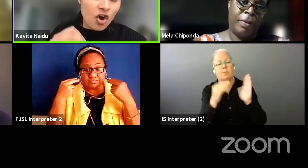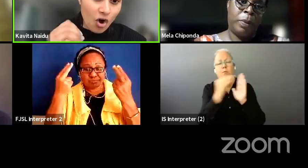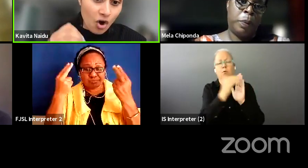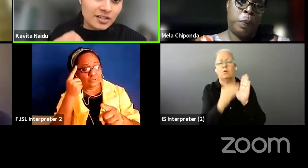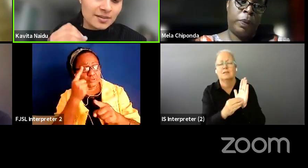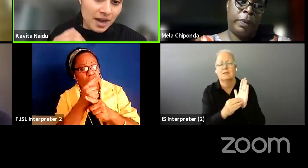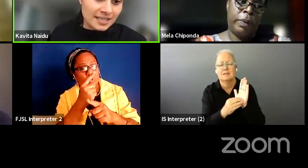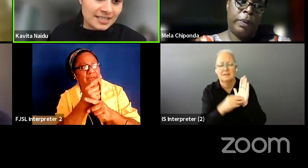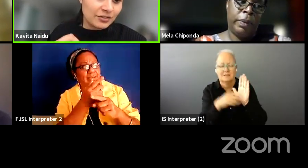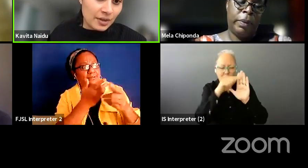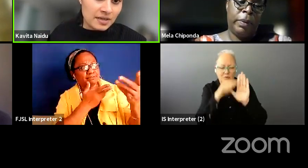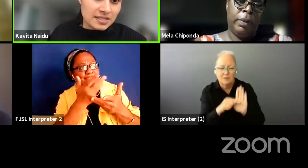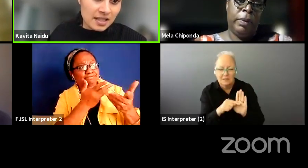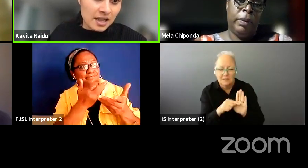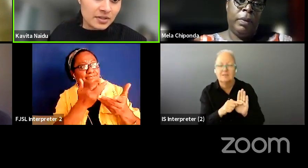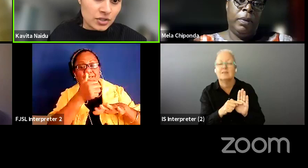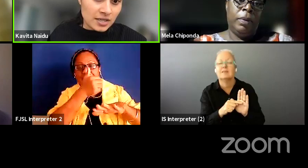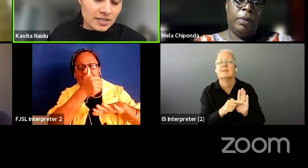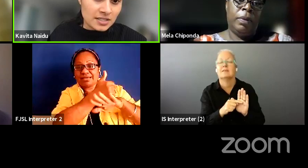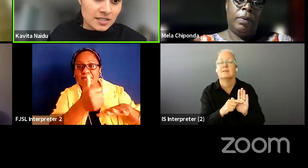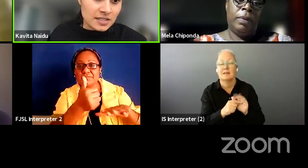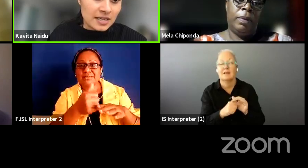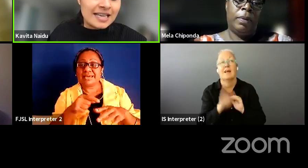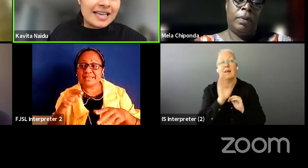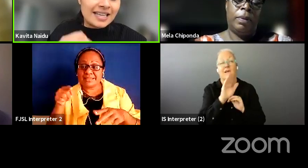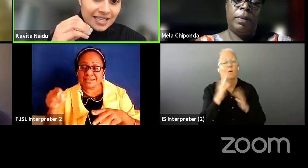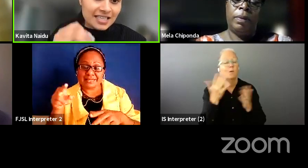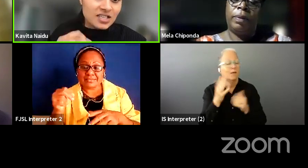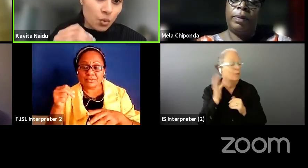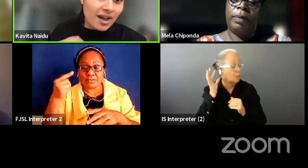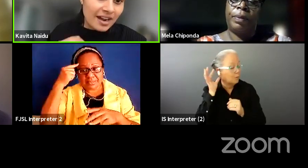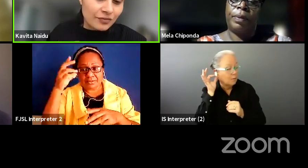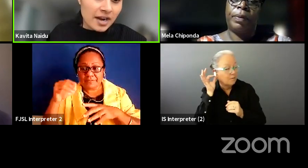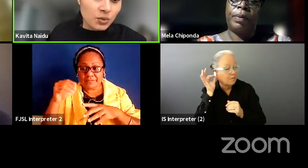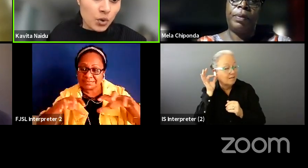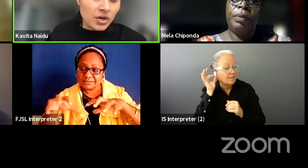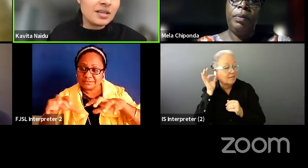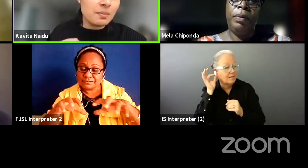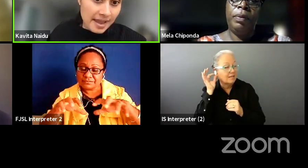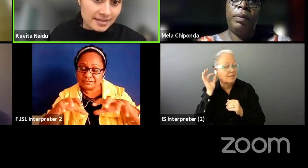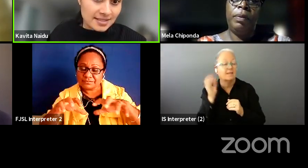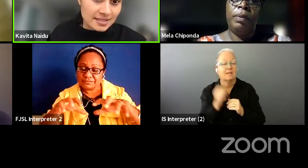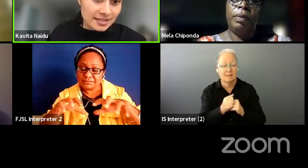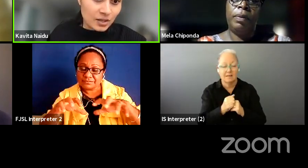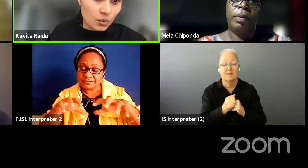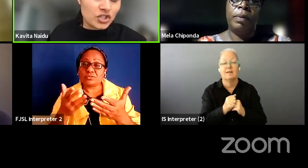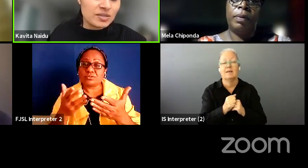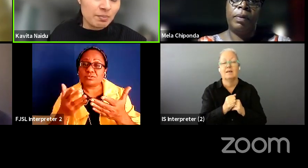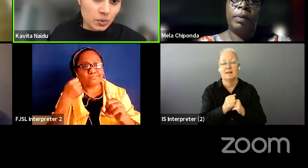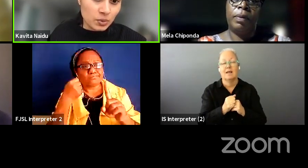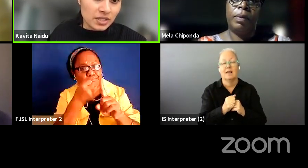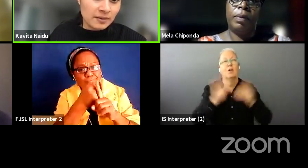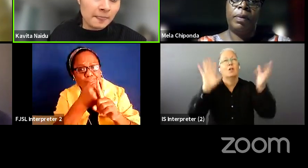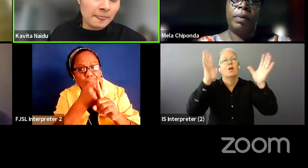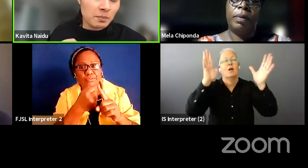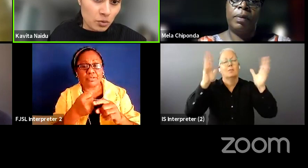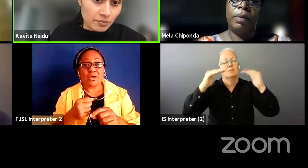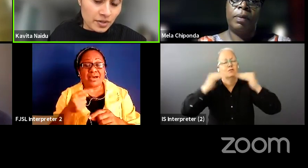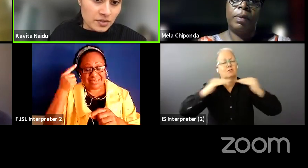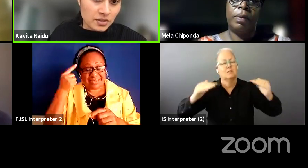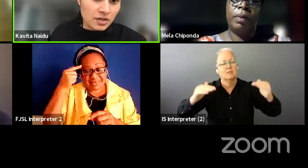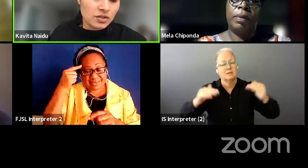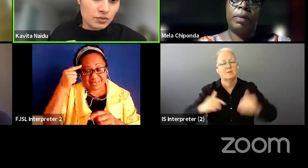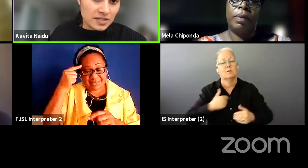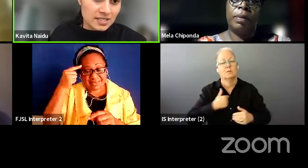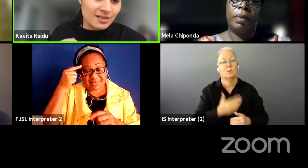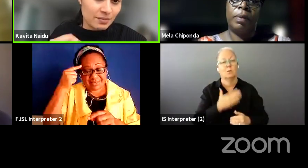campaigns on demanding feminist climate justice is what I find working best, which is building the